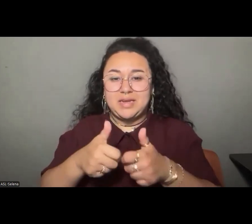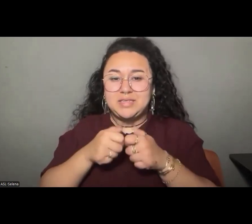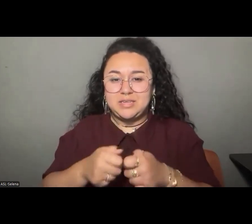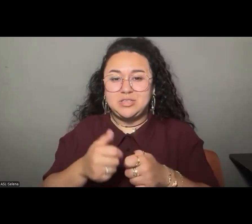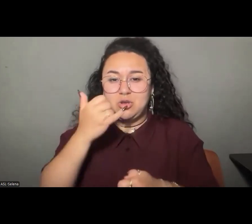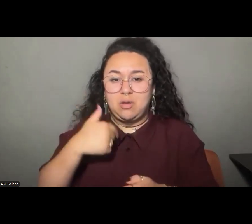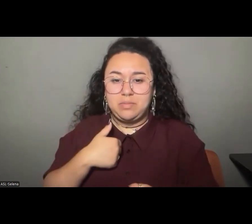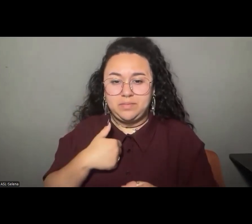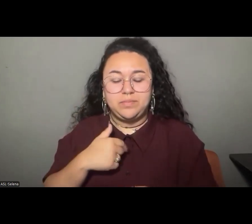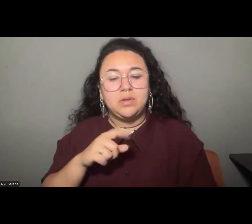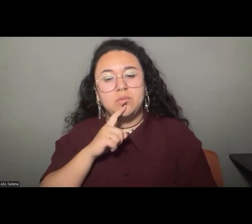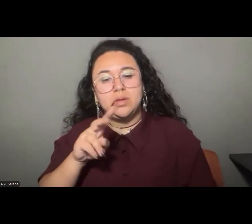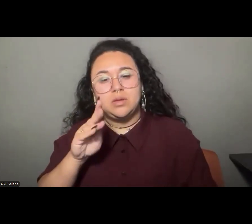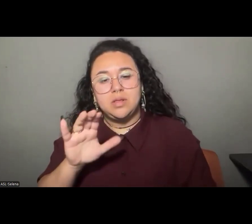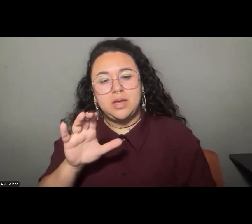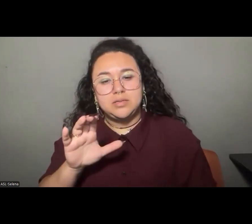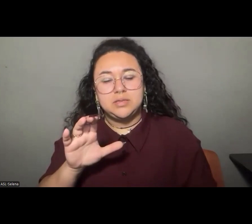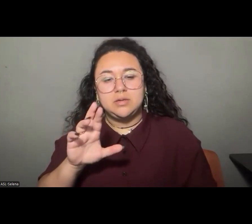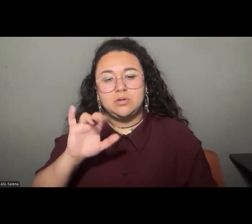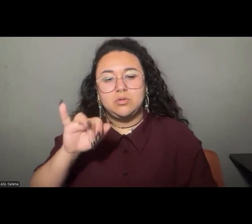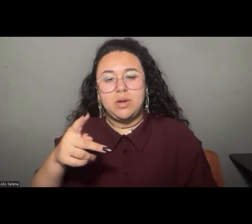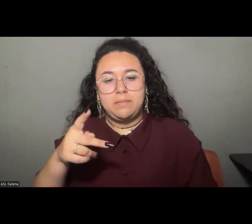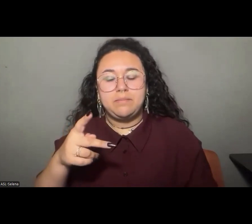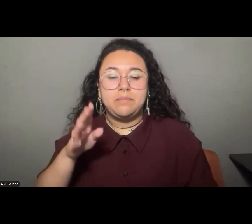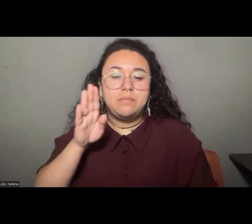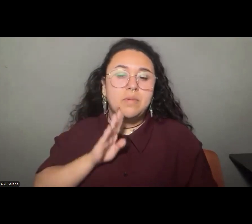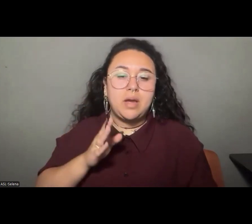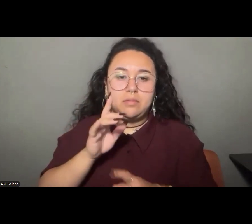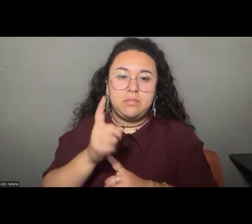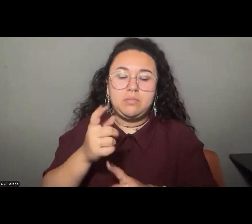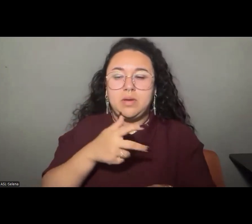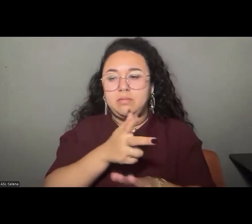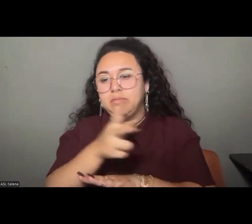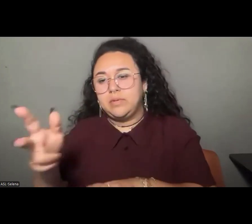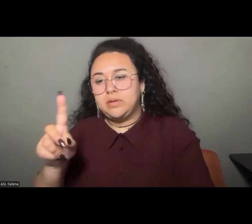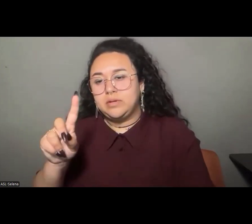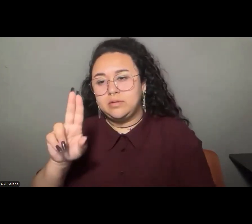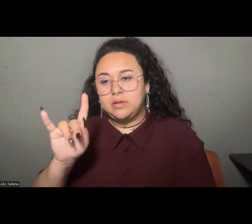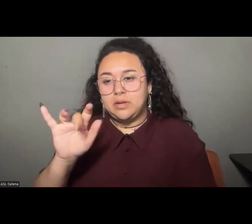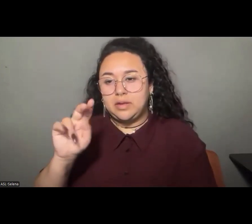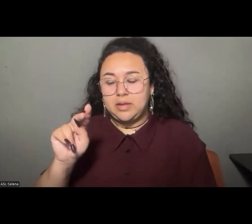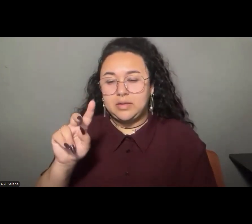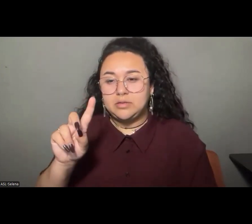very classic Crip Brown moment, I pull over at the Dunkin' Donuts and I call Naima and I'm like, "Okay, who died?"